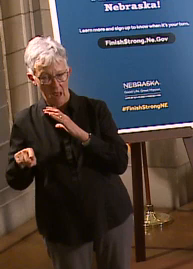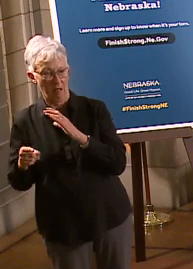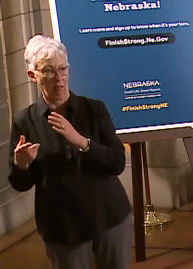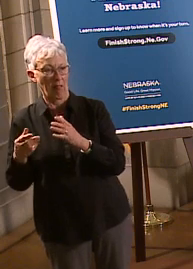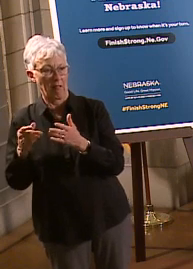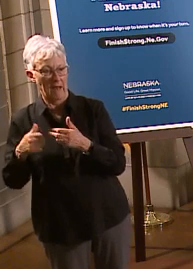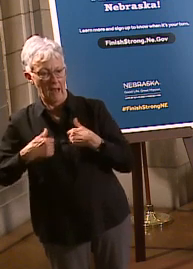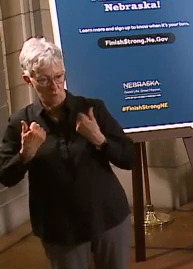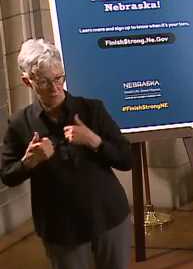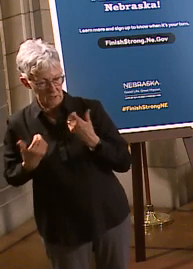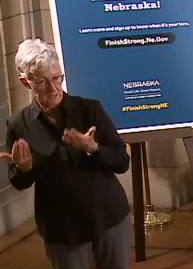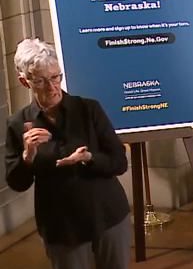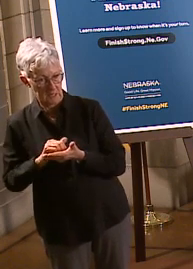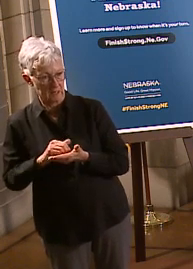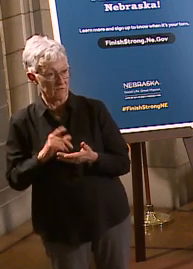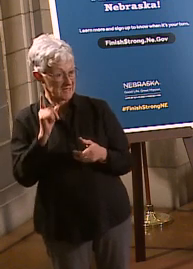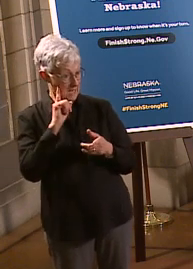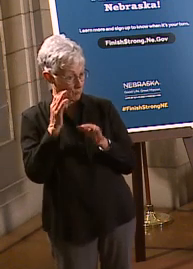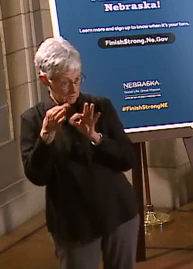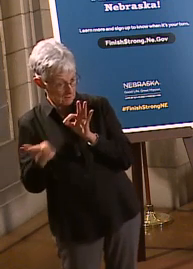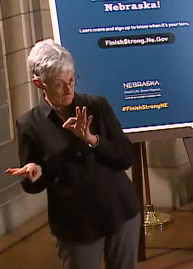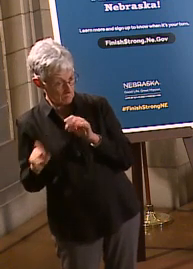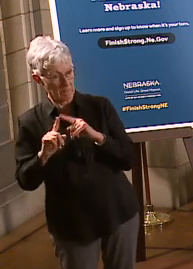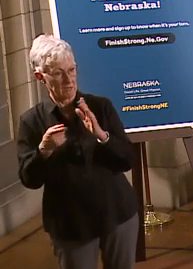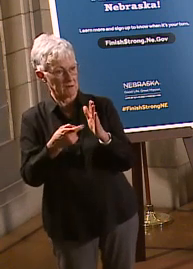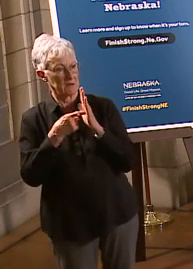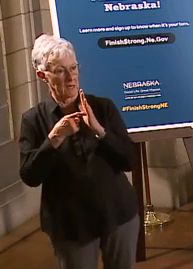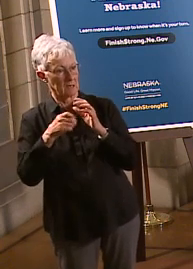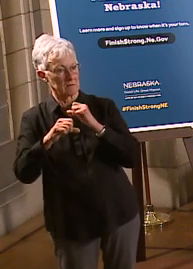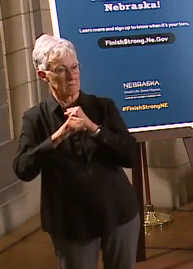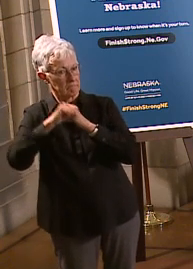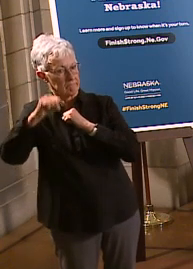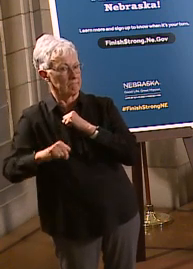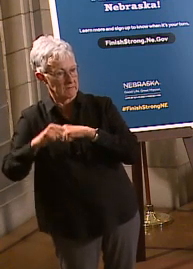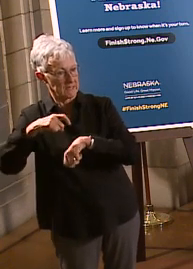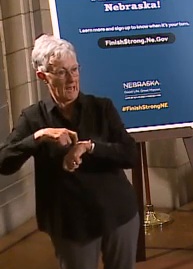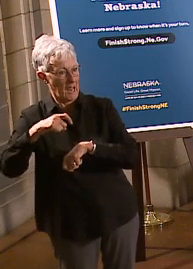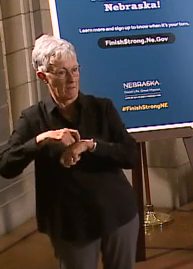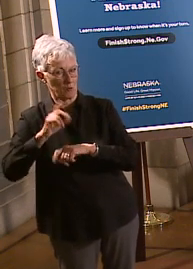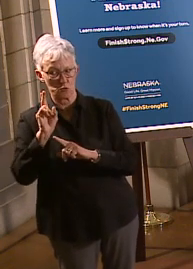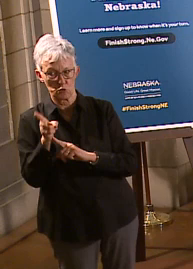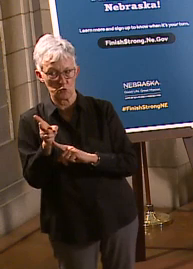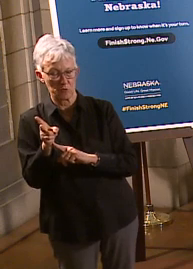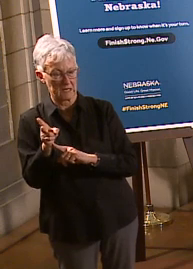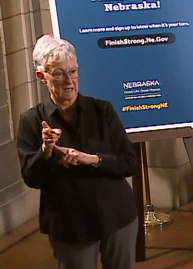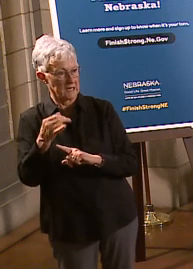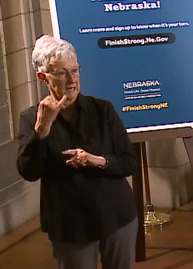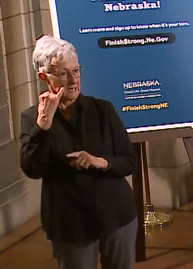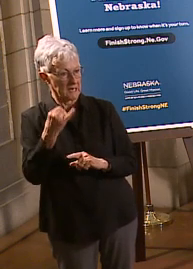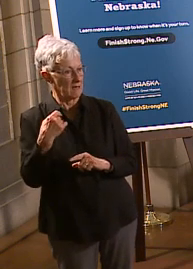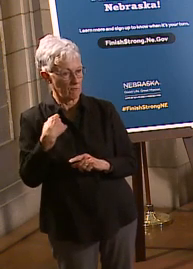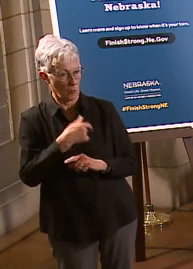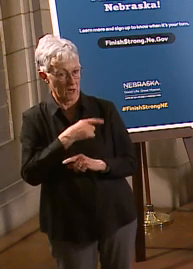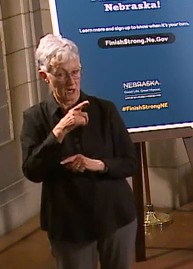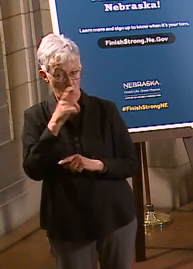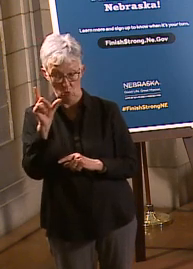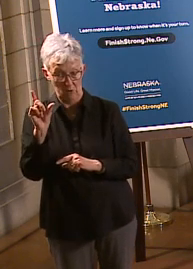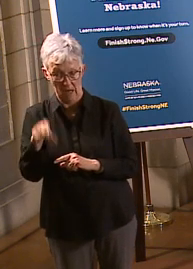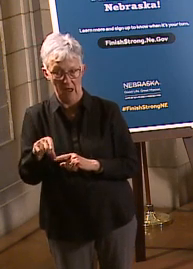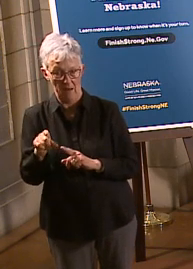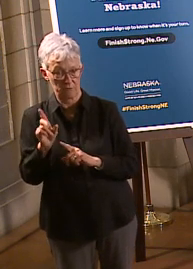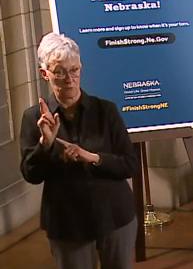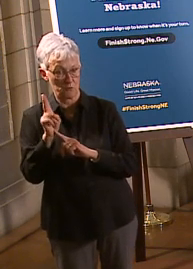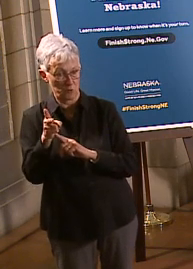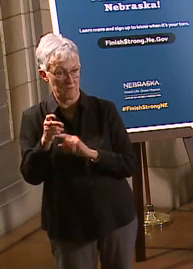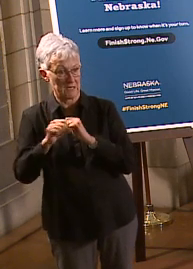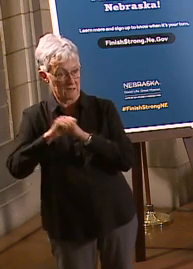that may sound very simple, it does take about 2 minutes. And if you don't write that down, those 2 minutes go away, and you literally can be in and out of a